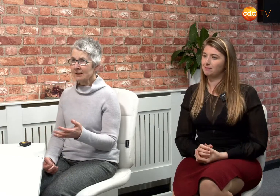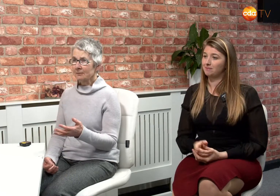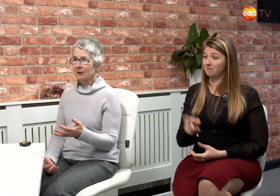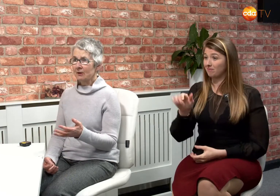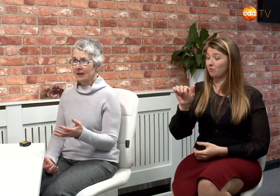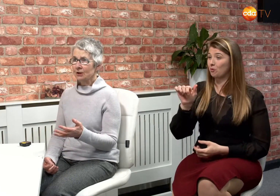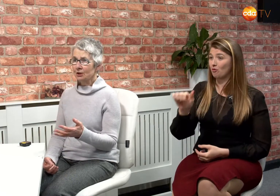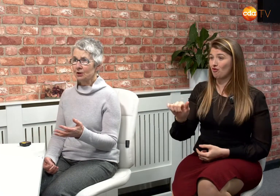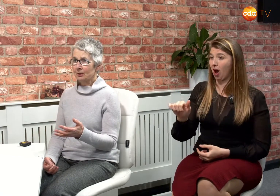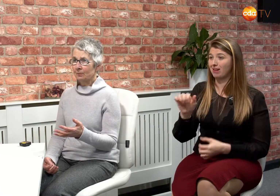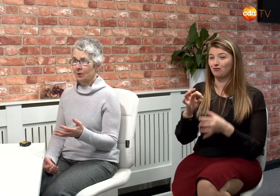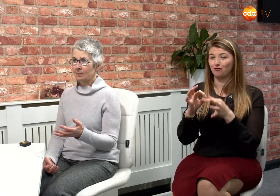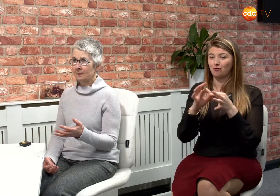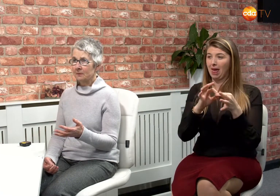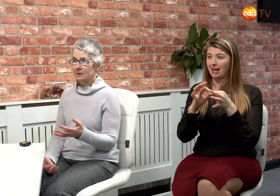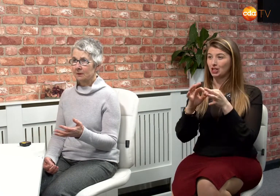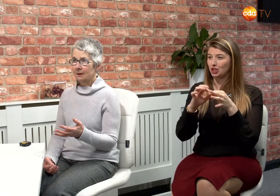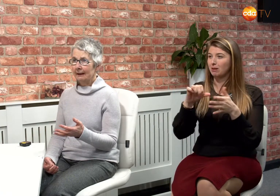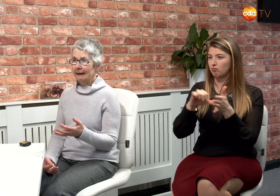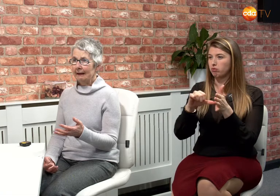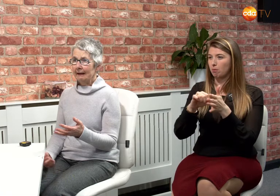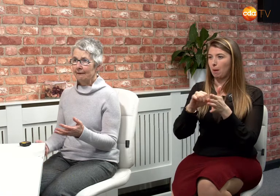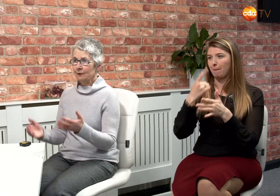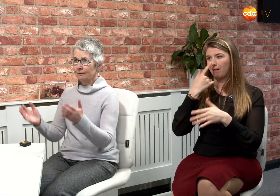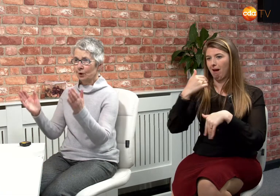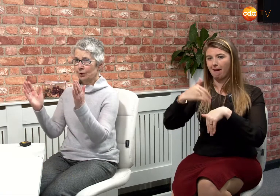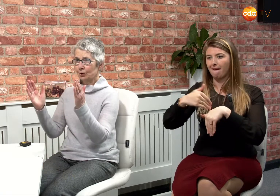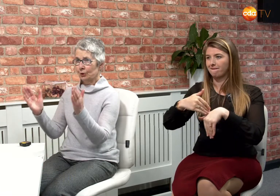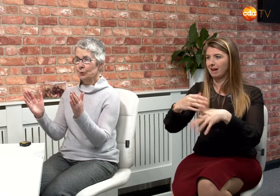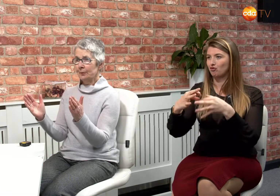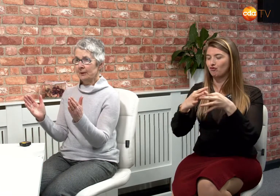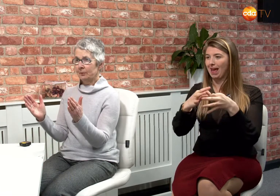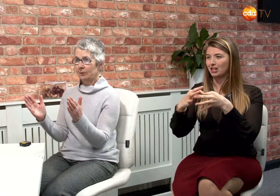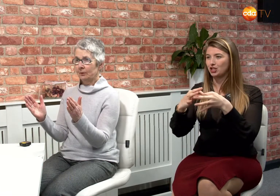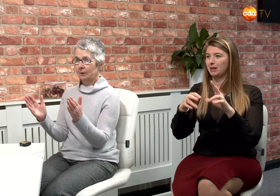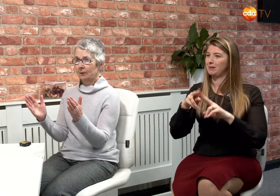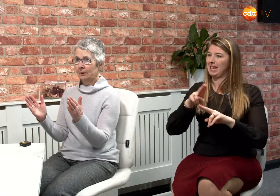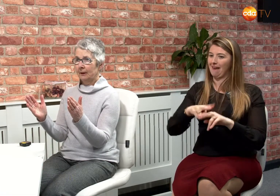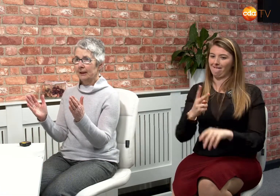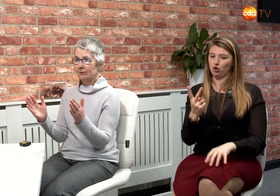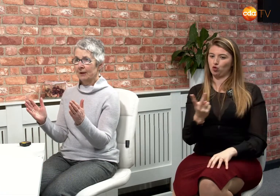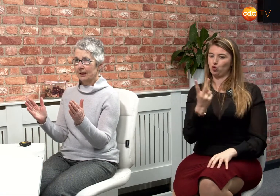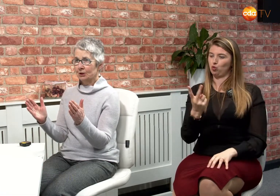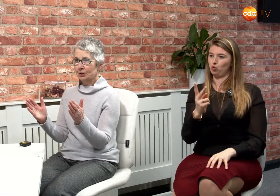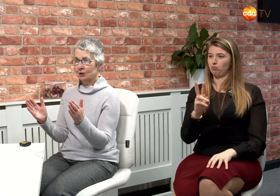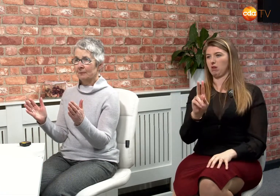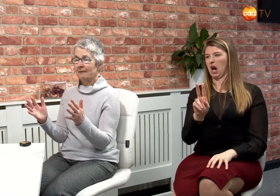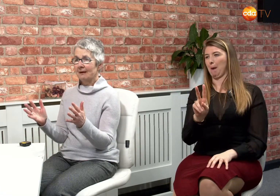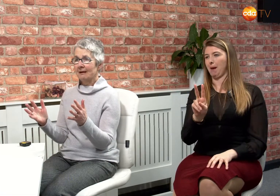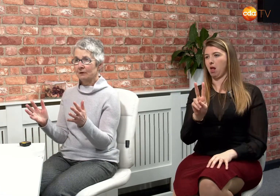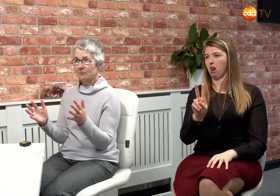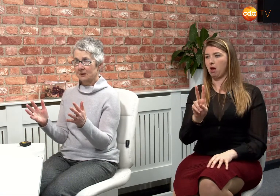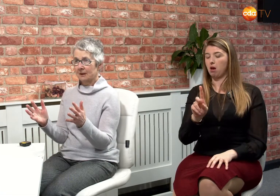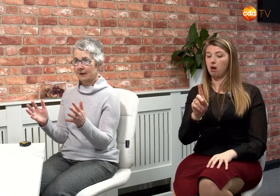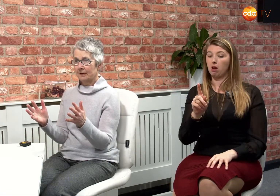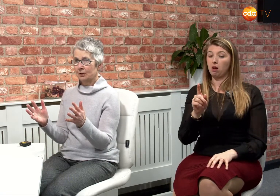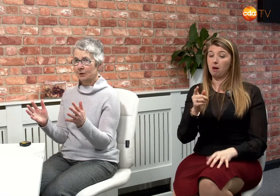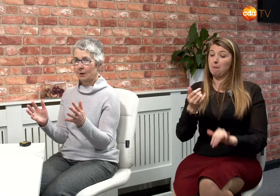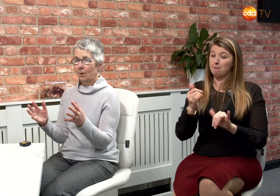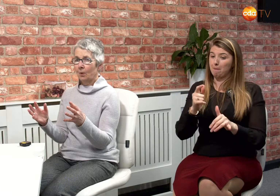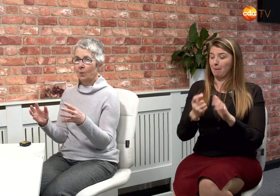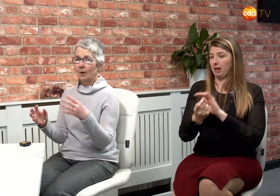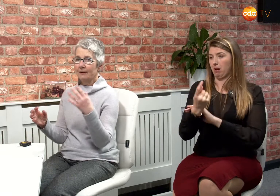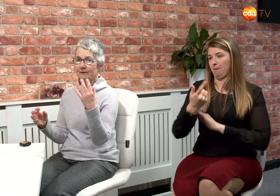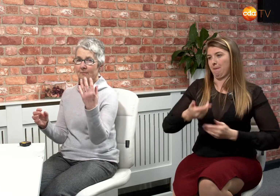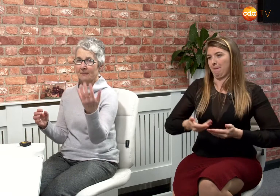And you're right about relationship problems. If you've got two people in a relationship and they have a